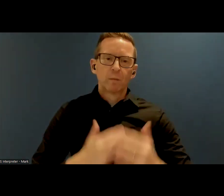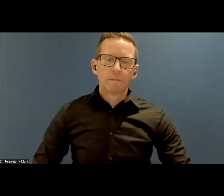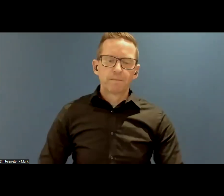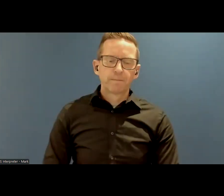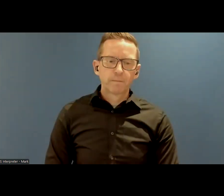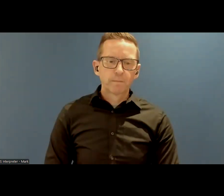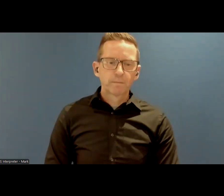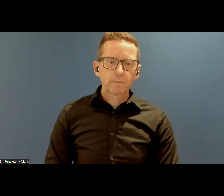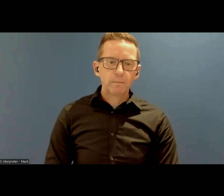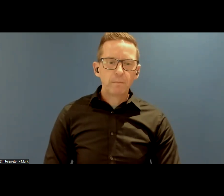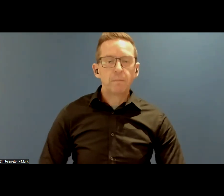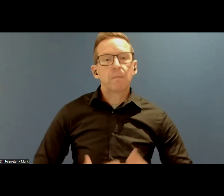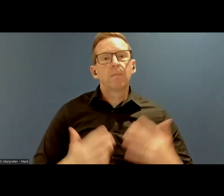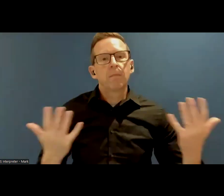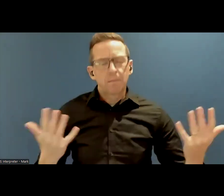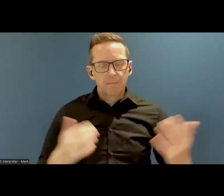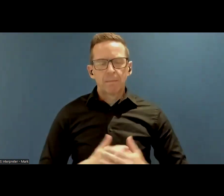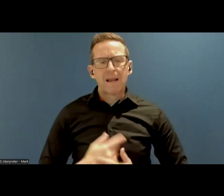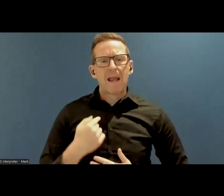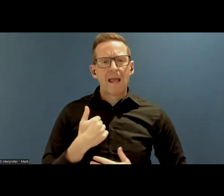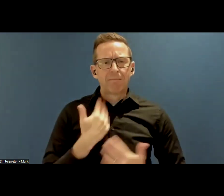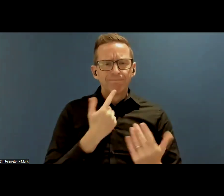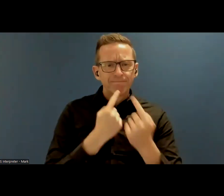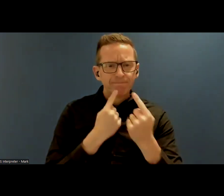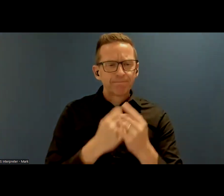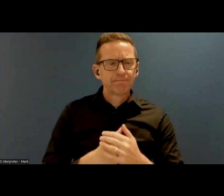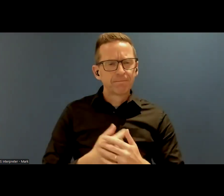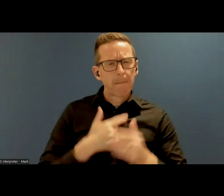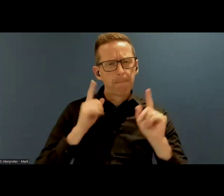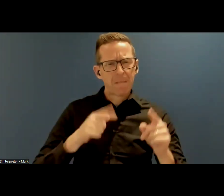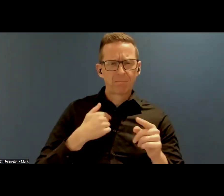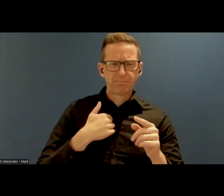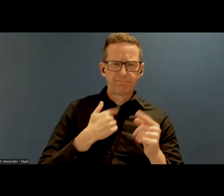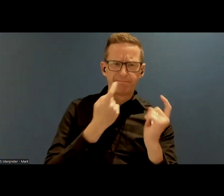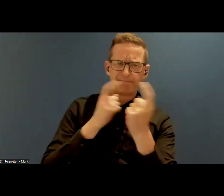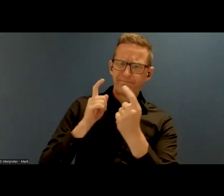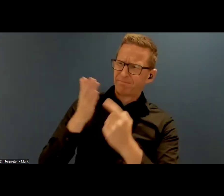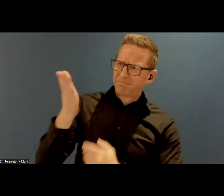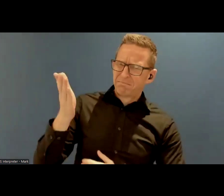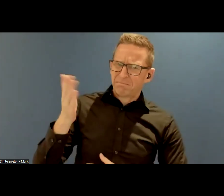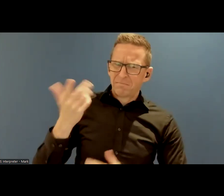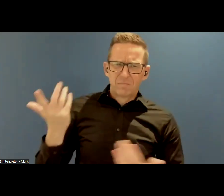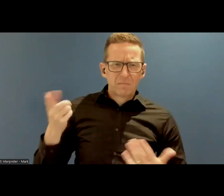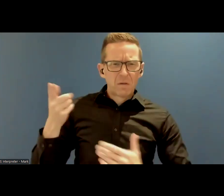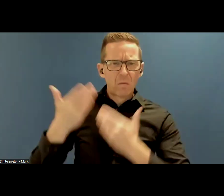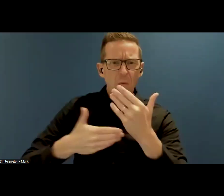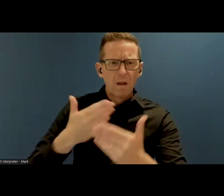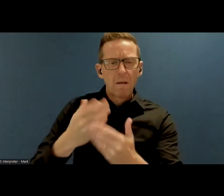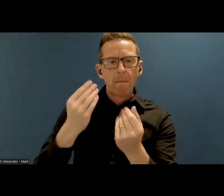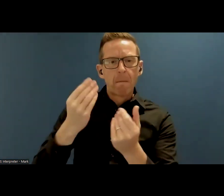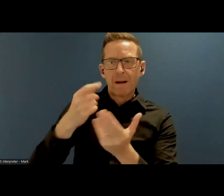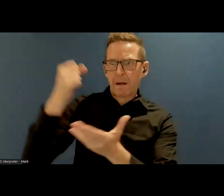So I was saying that we should first pay attention to the reason behind the budgetary